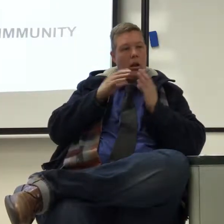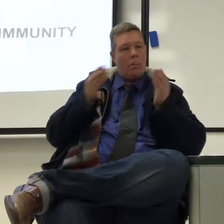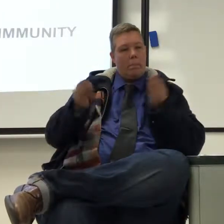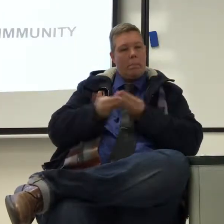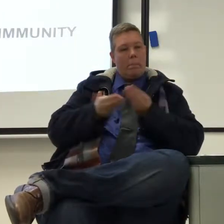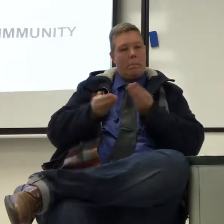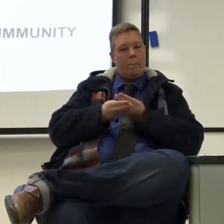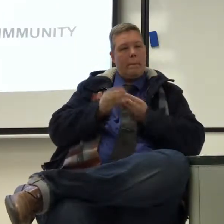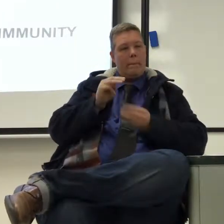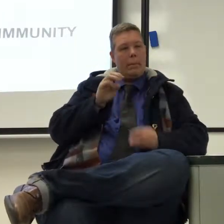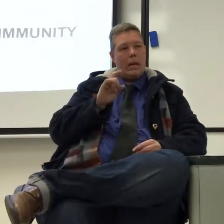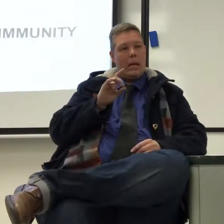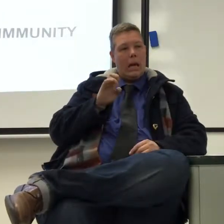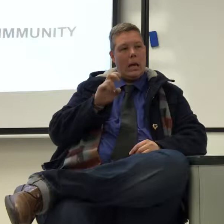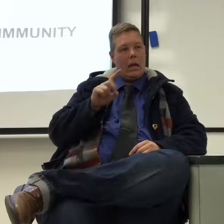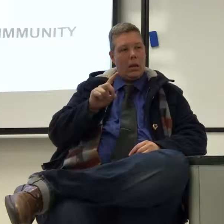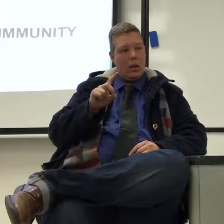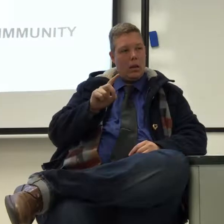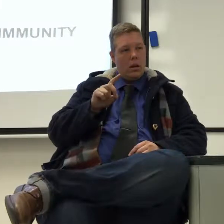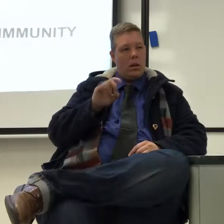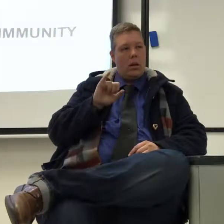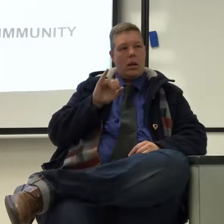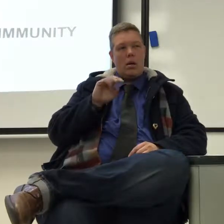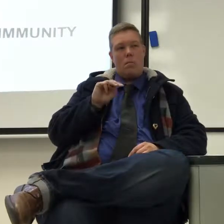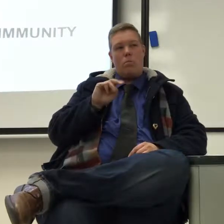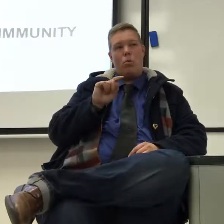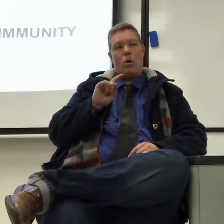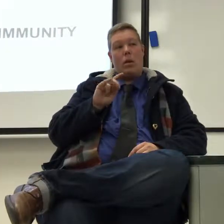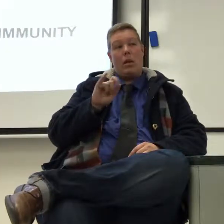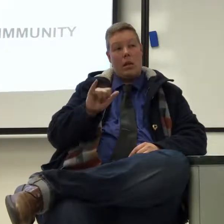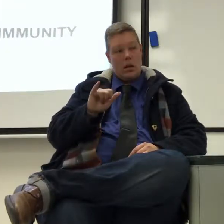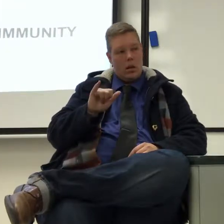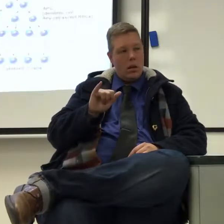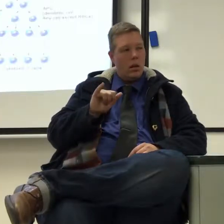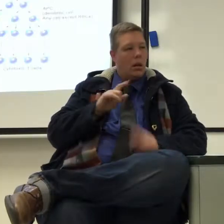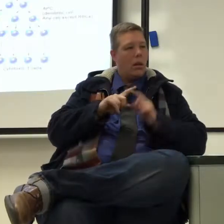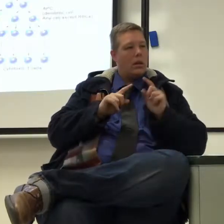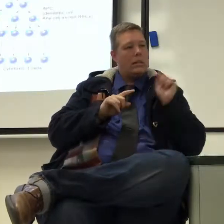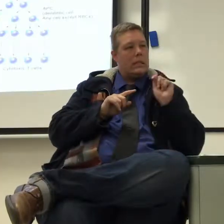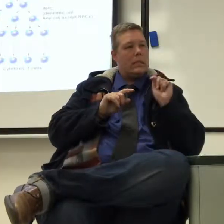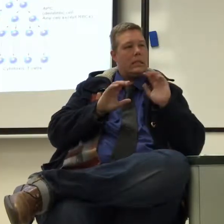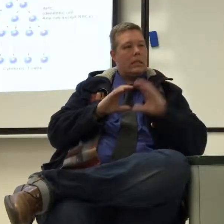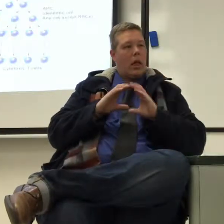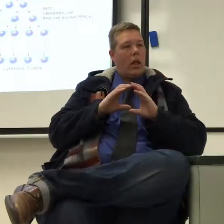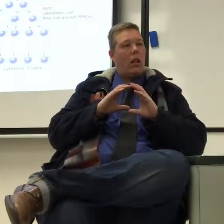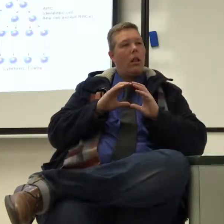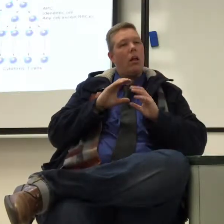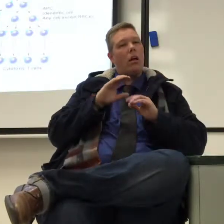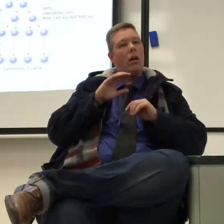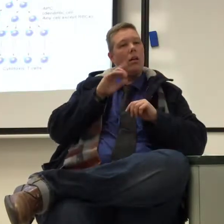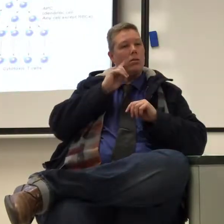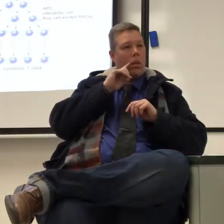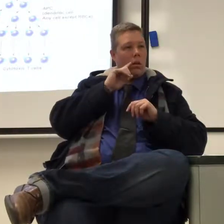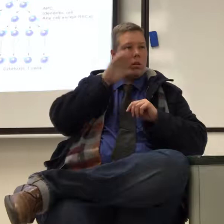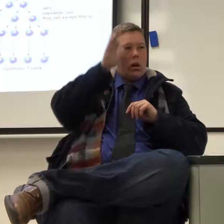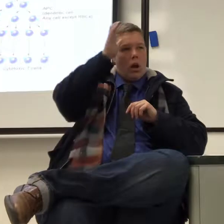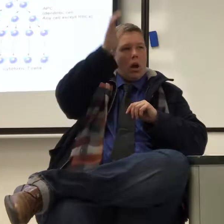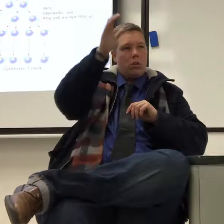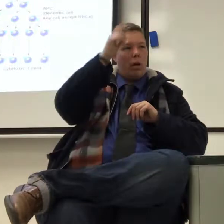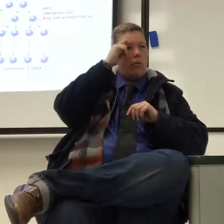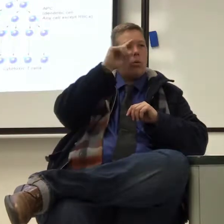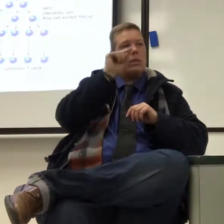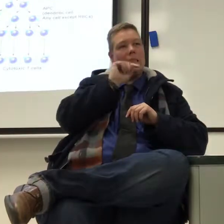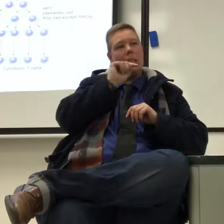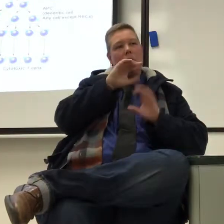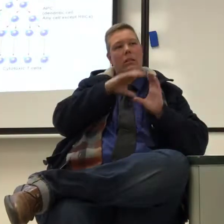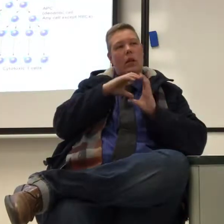immunity. Okay, not antibody-mediated, cell-mediated, the T cells. And so there's a concept for T cells called